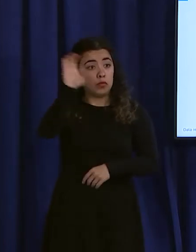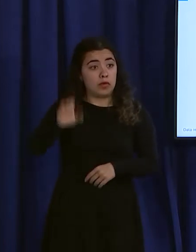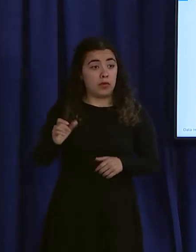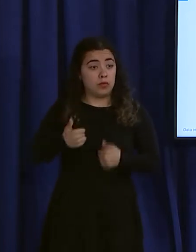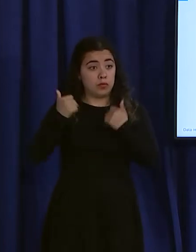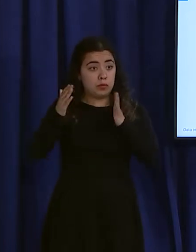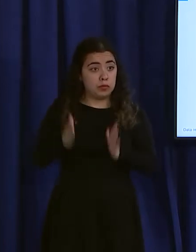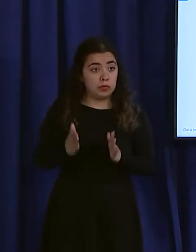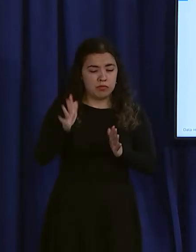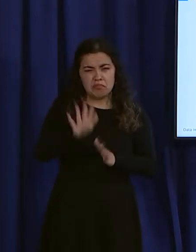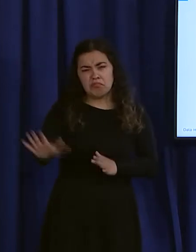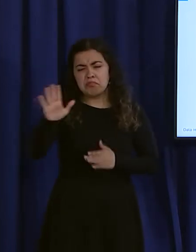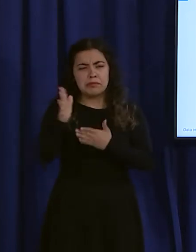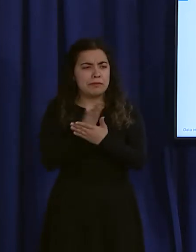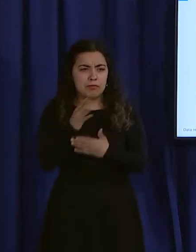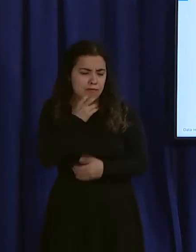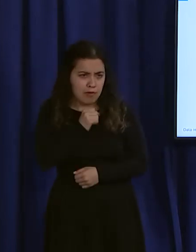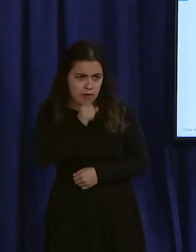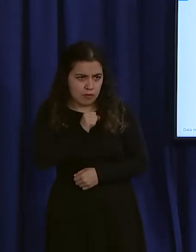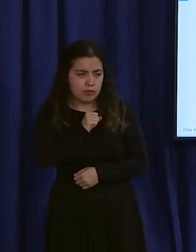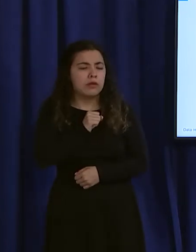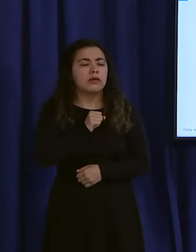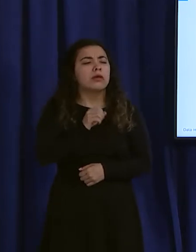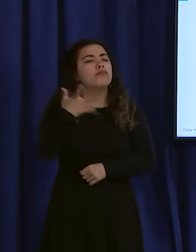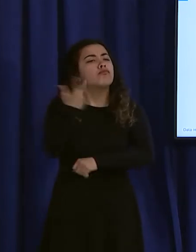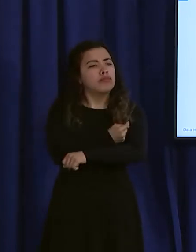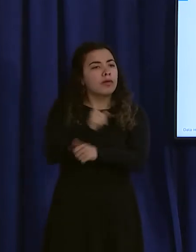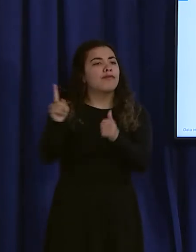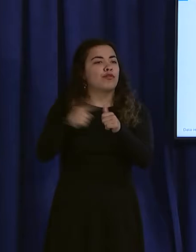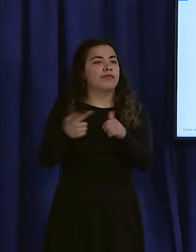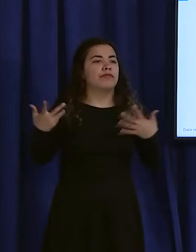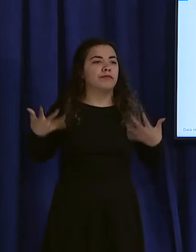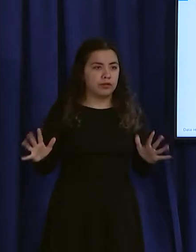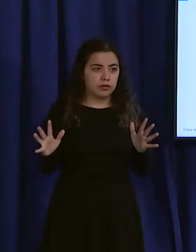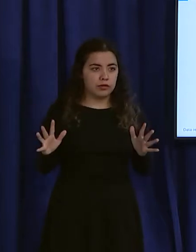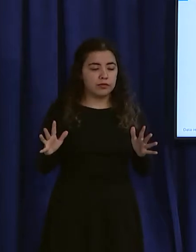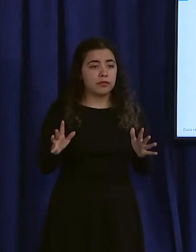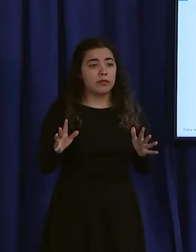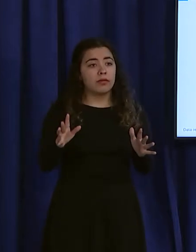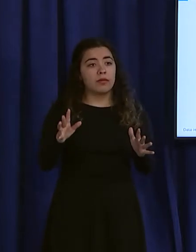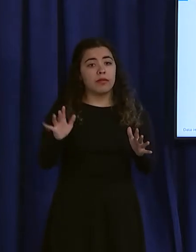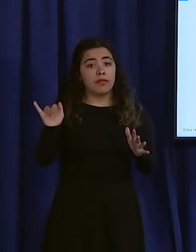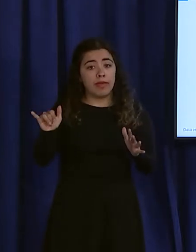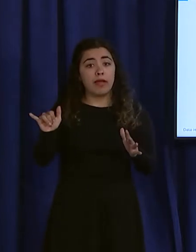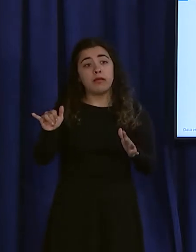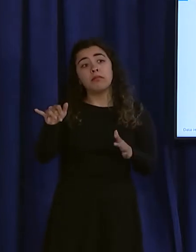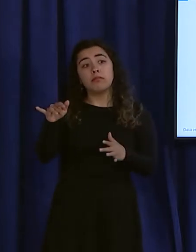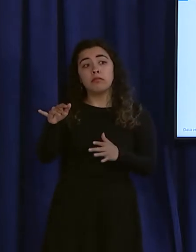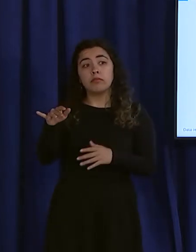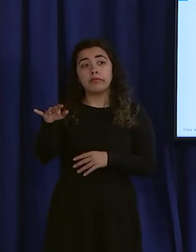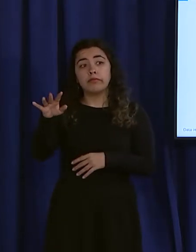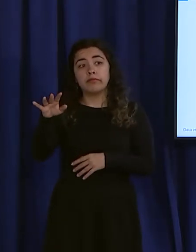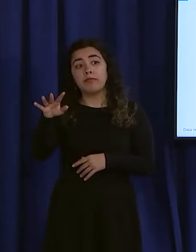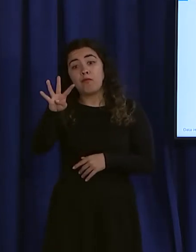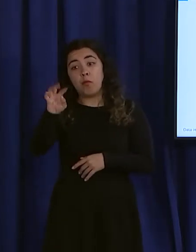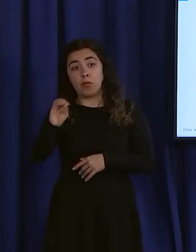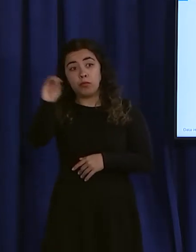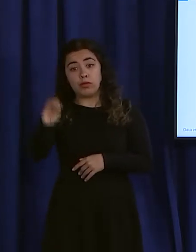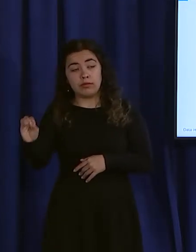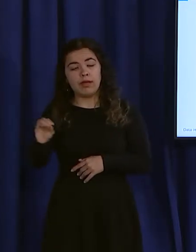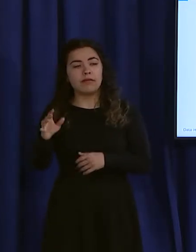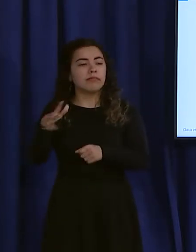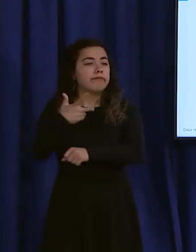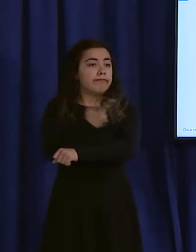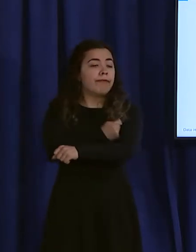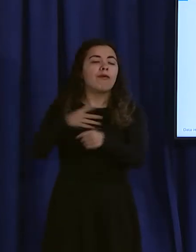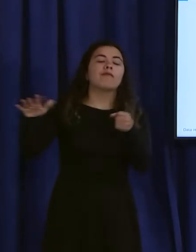have now received at least a first dose of vaccine, and 40% are fully vaccinated. We do see some disparities